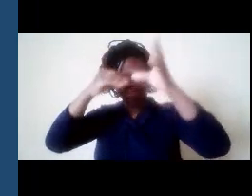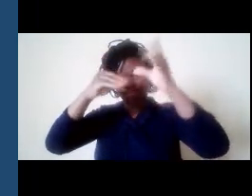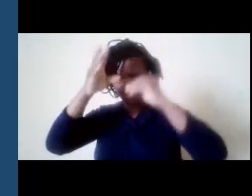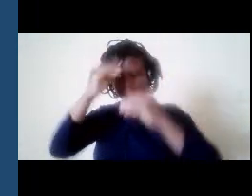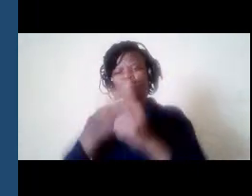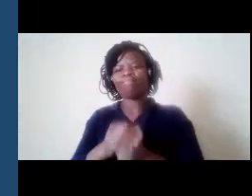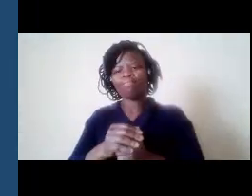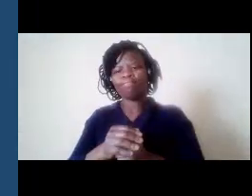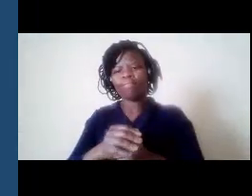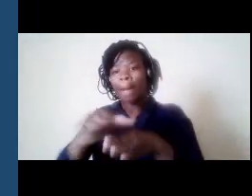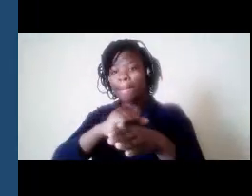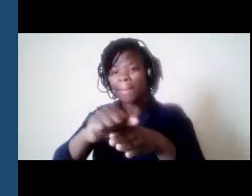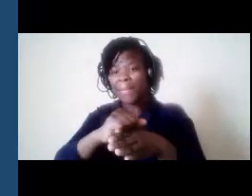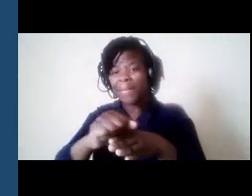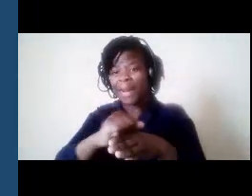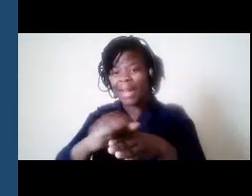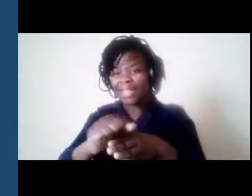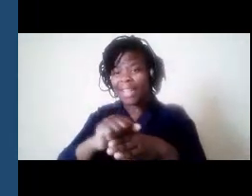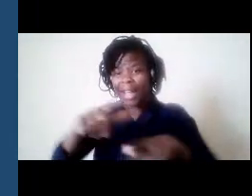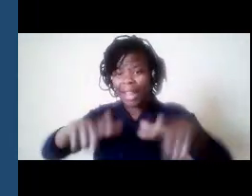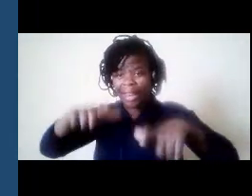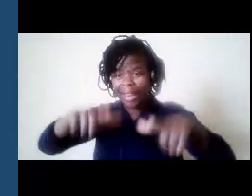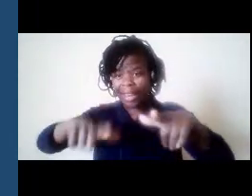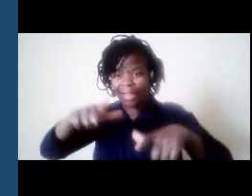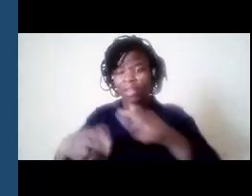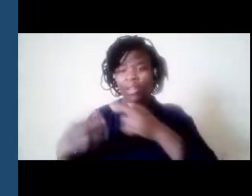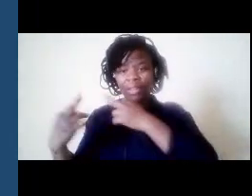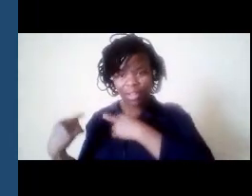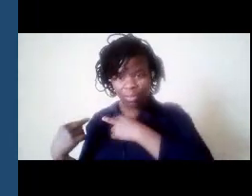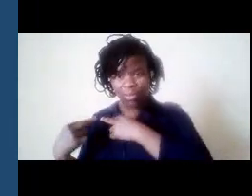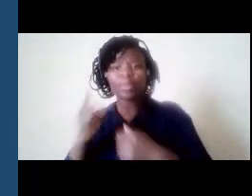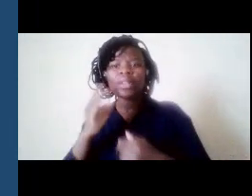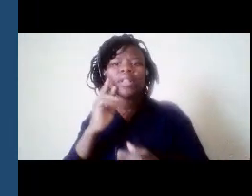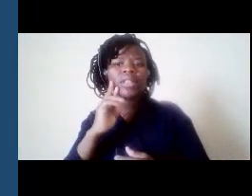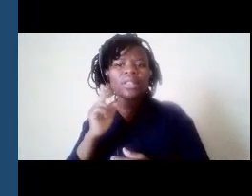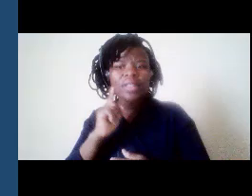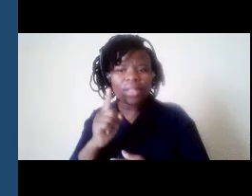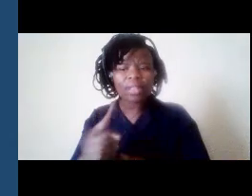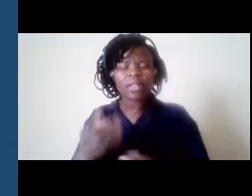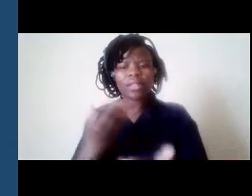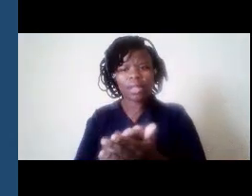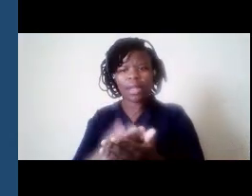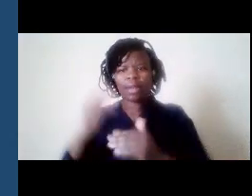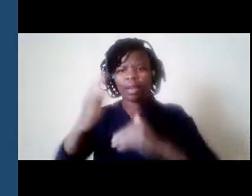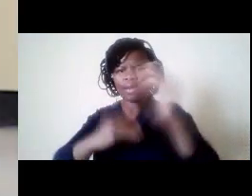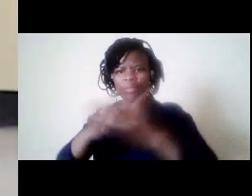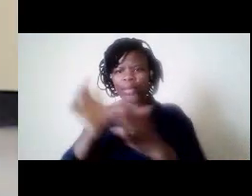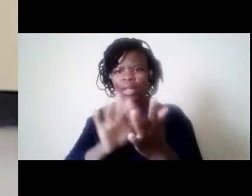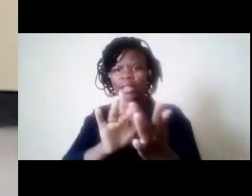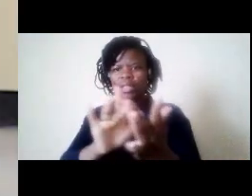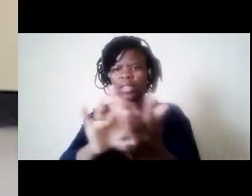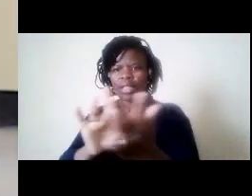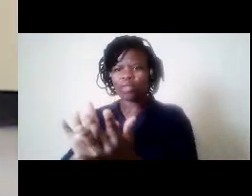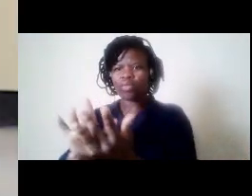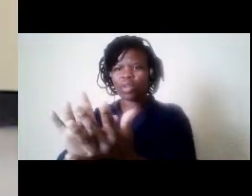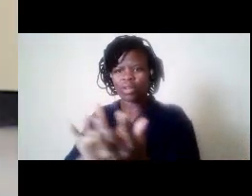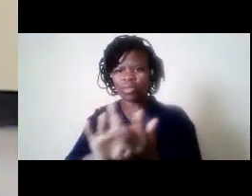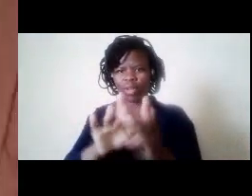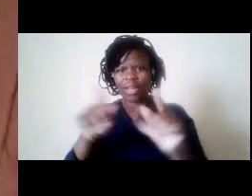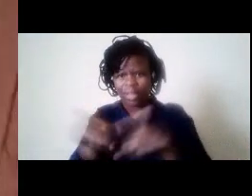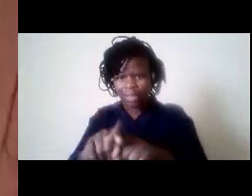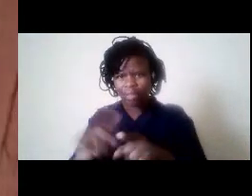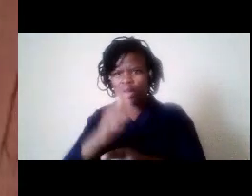level, it's our responsibility as teachers to build networks of support across parental